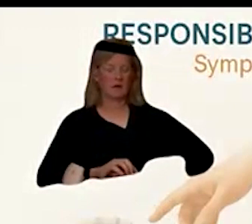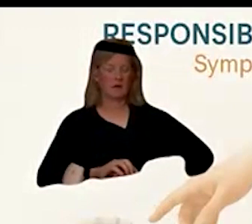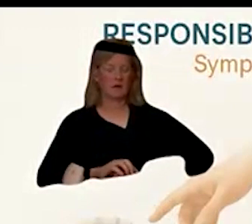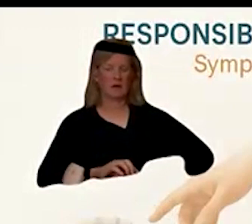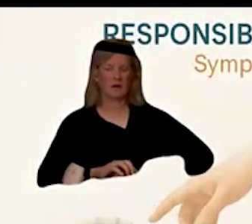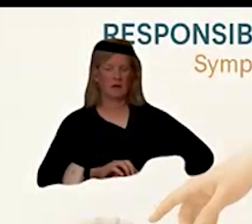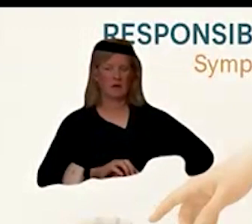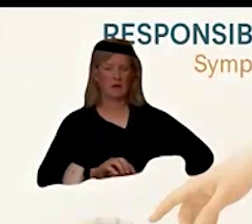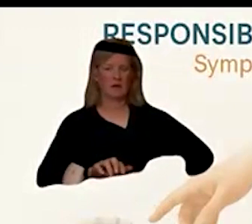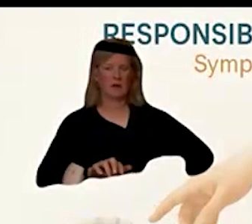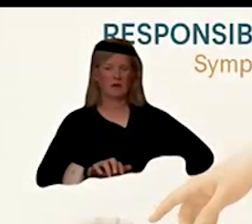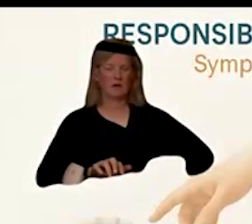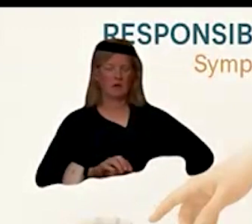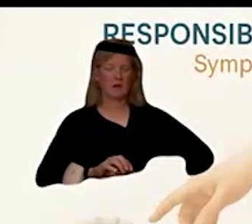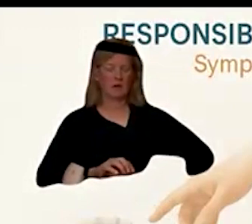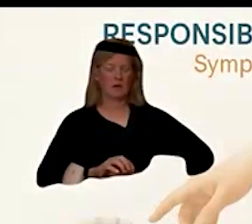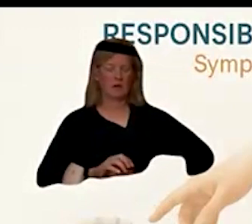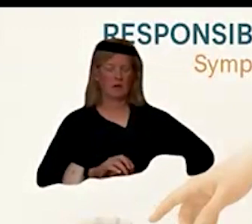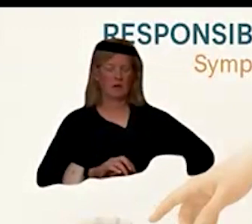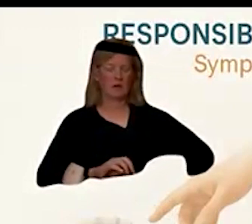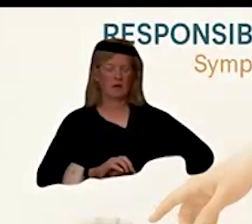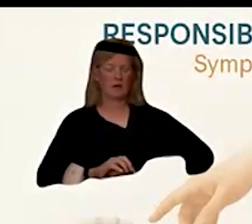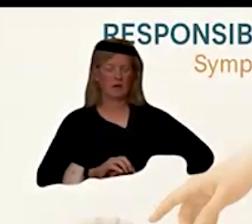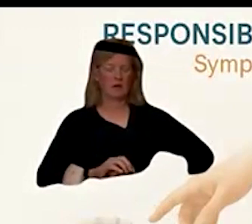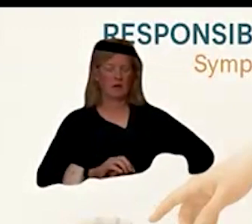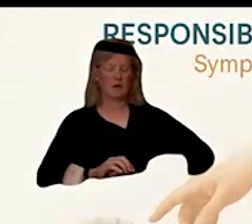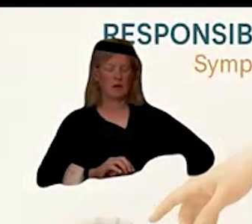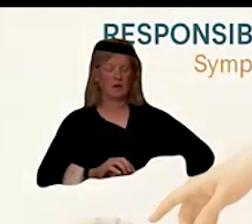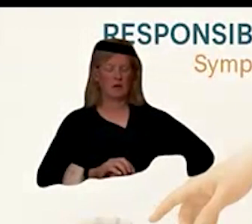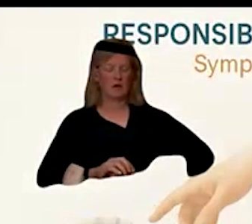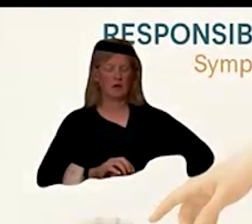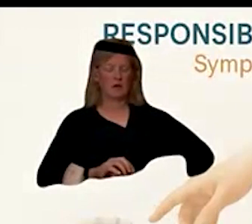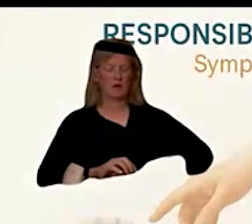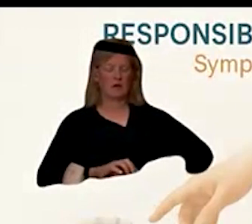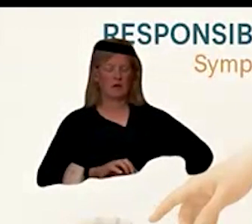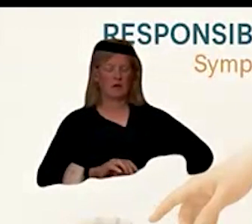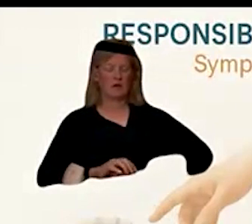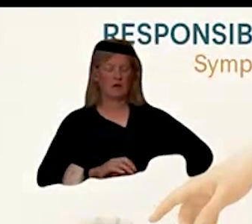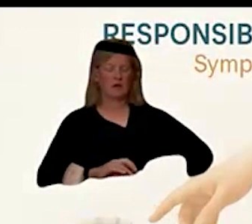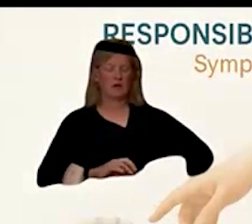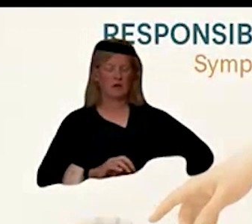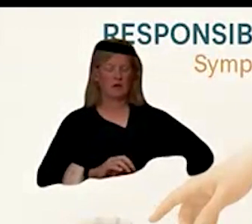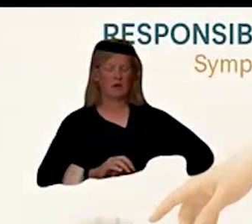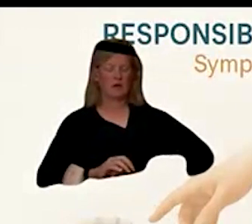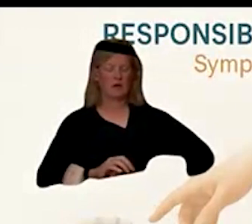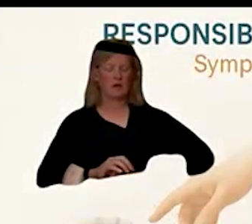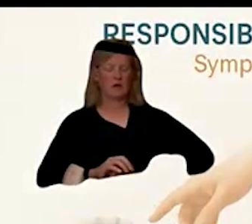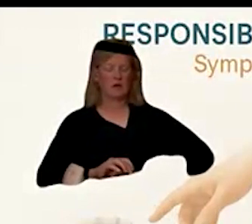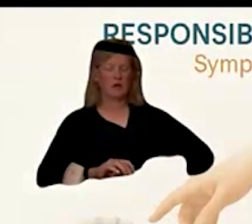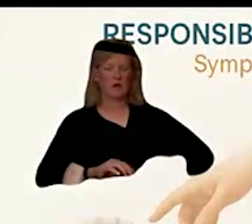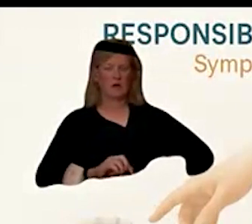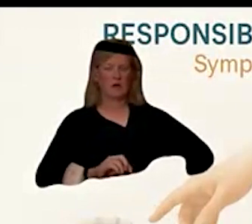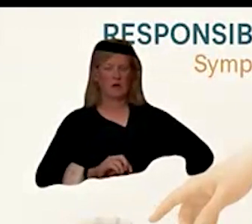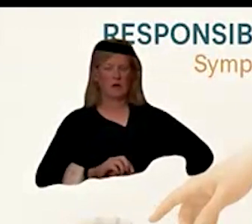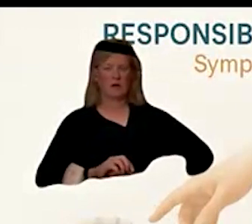which again, probably open data solves it, but there are many cases where we don't have open data and we'd still like to see transparency in